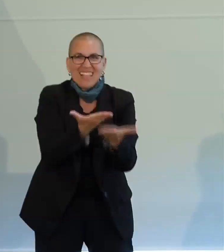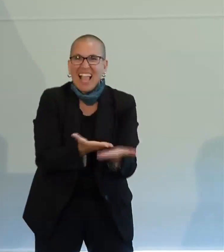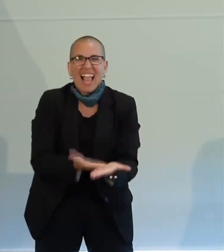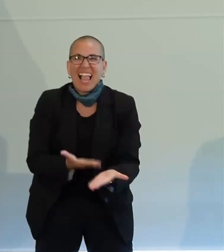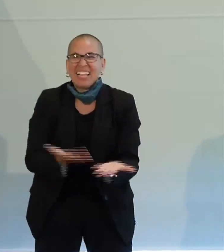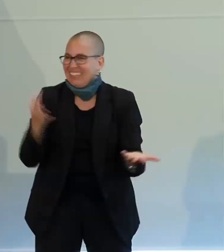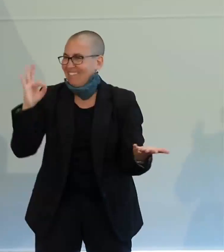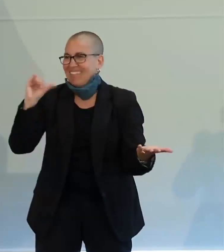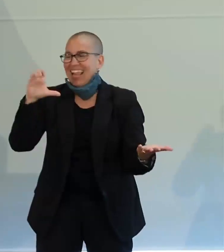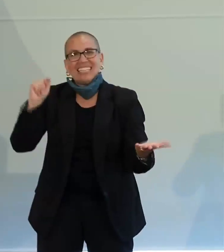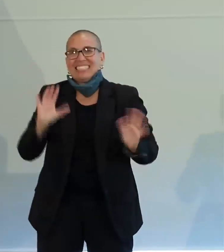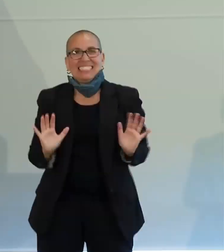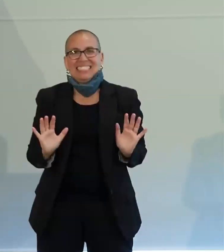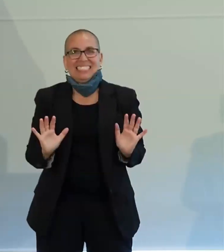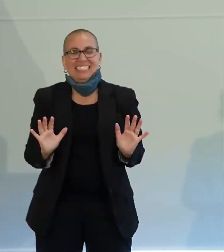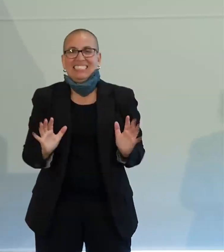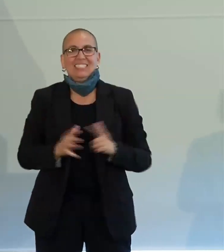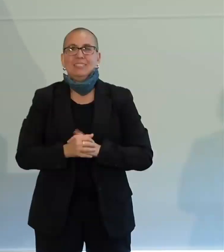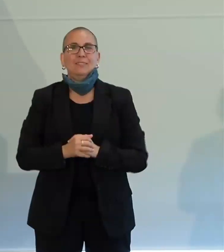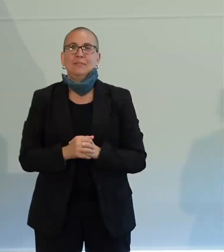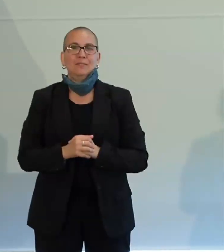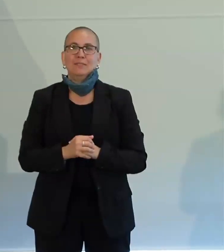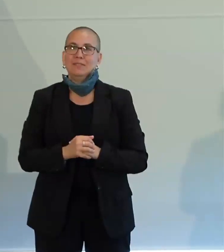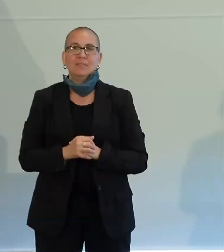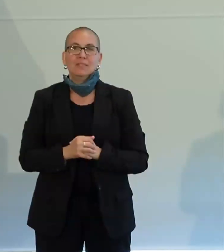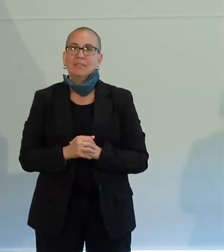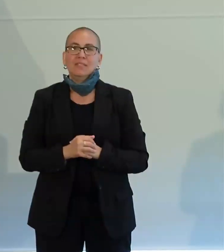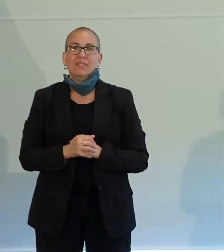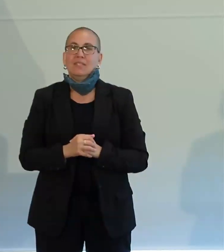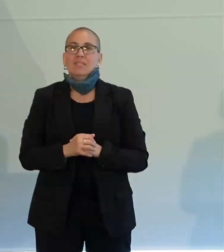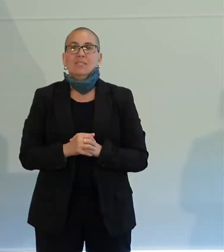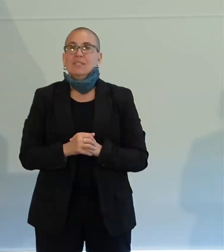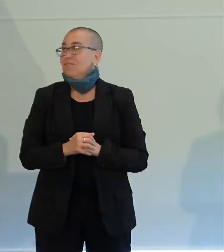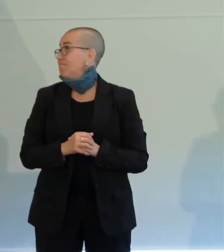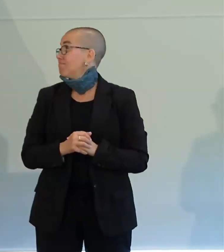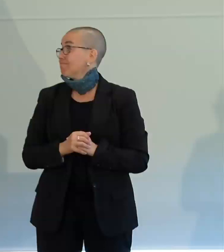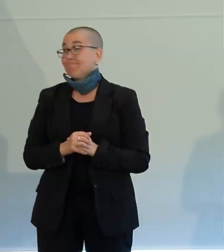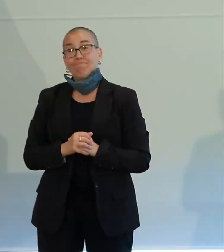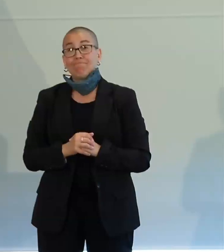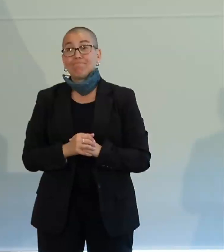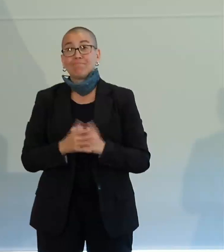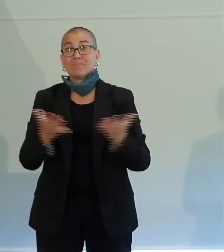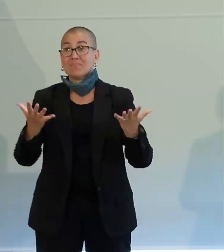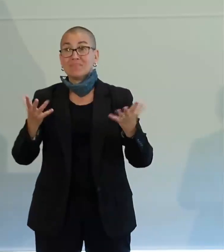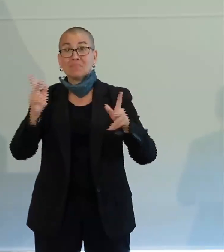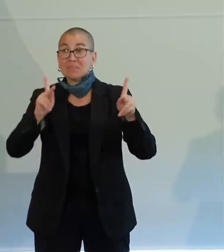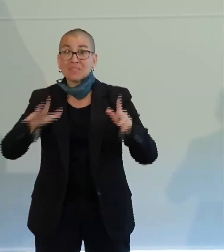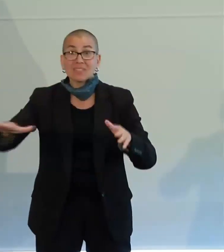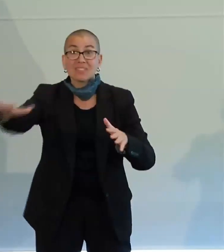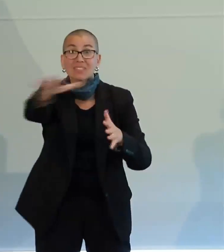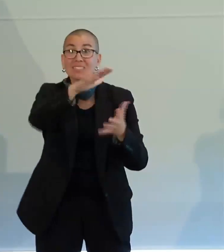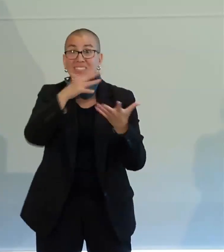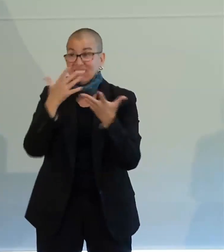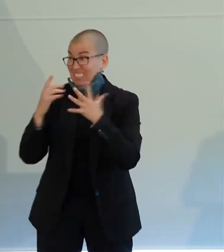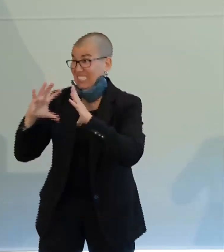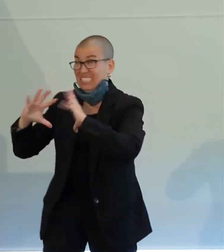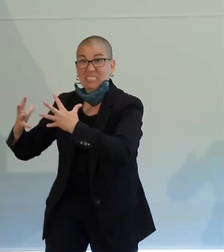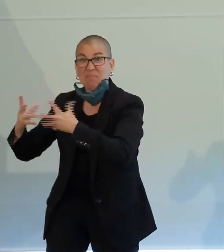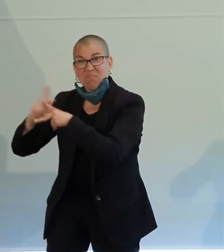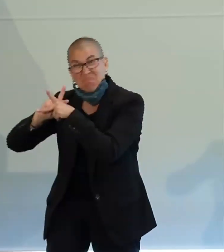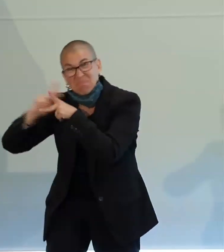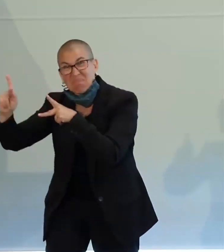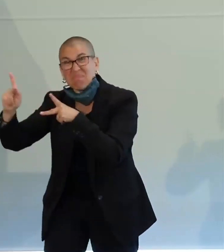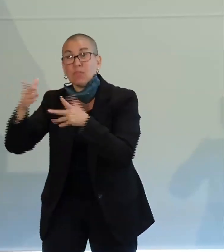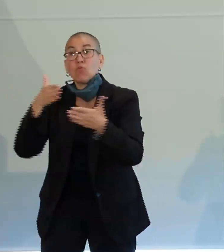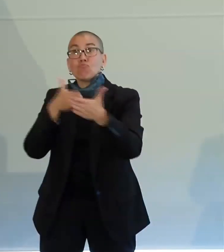I'll simply say that as the people who are legal professionals, professional prosecutors, we